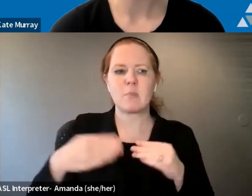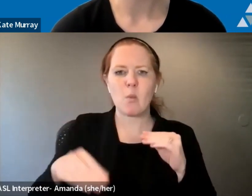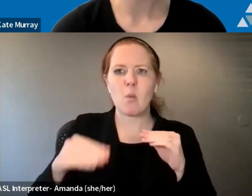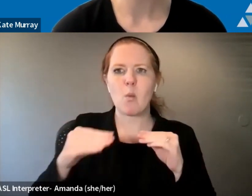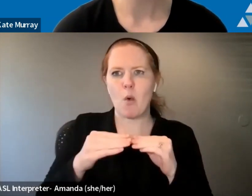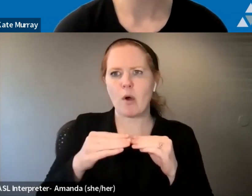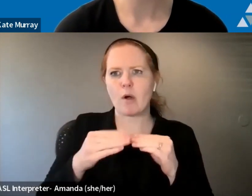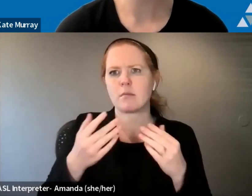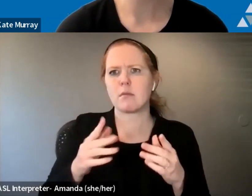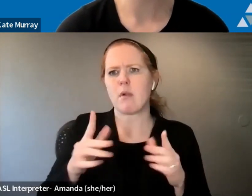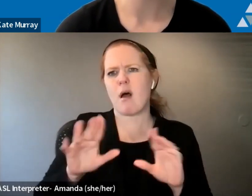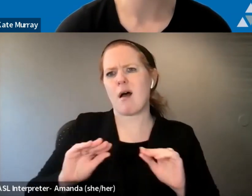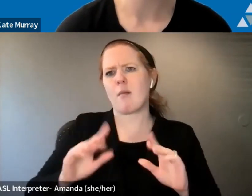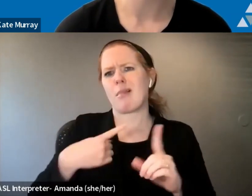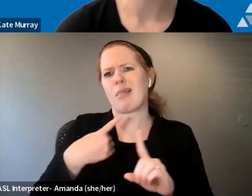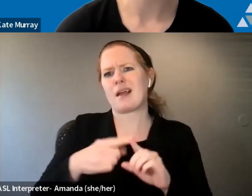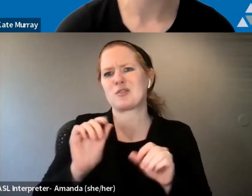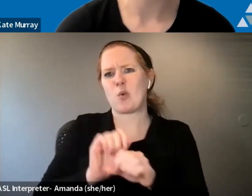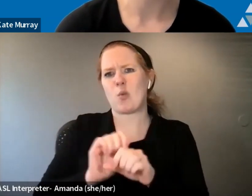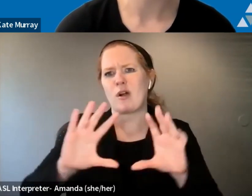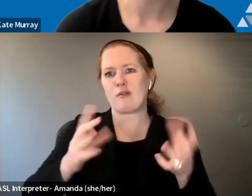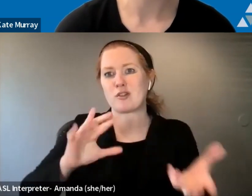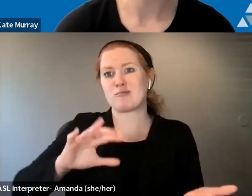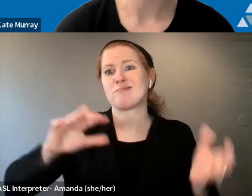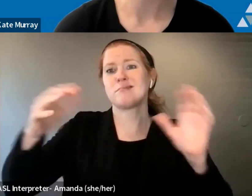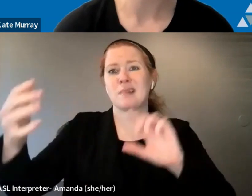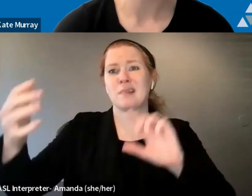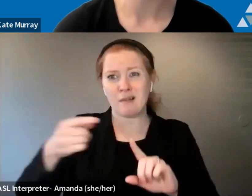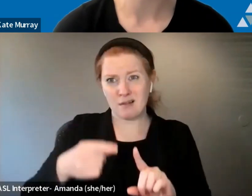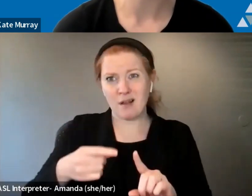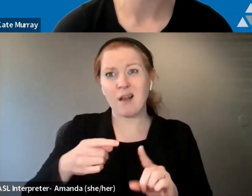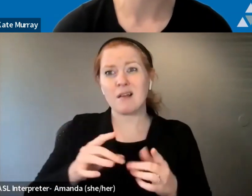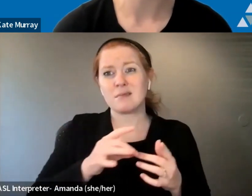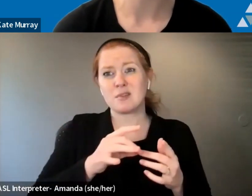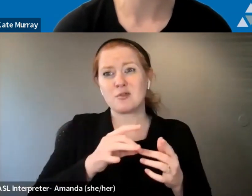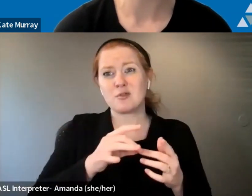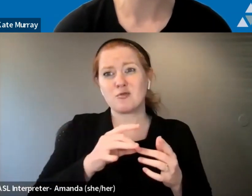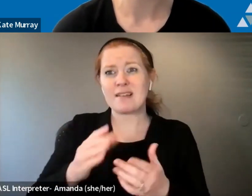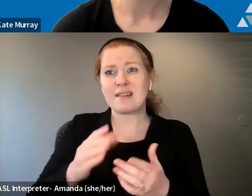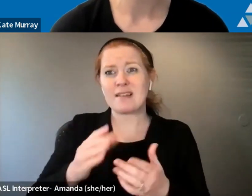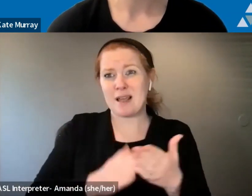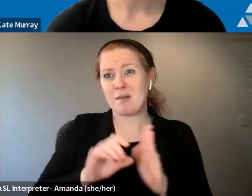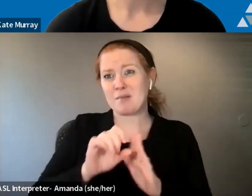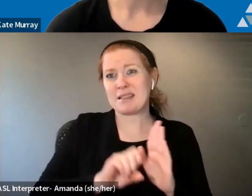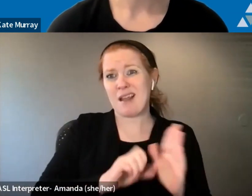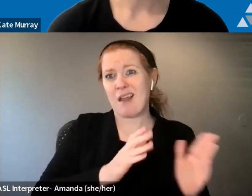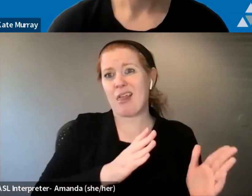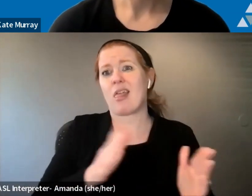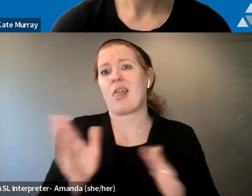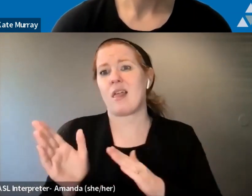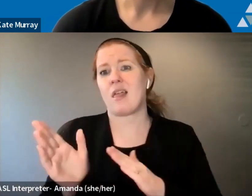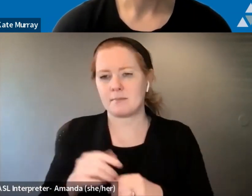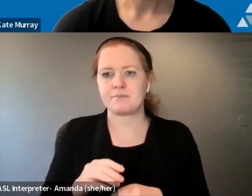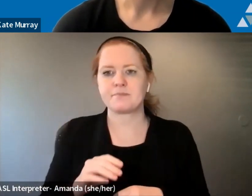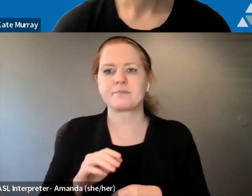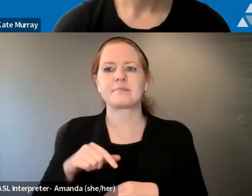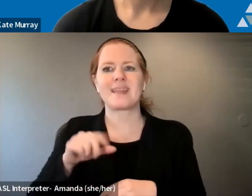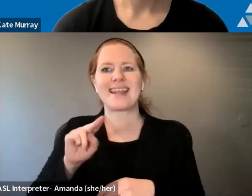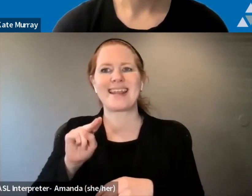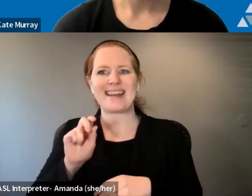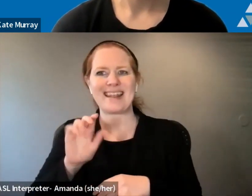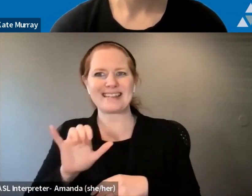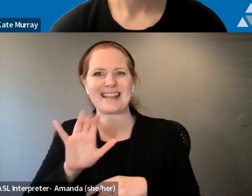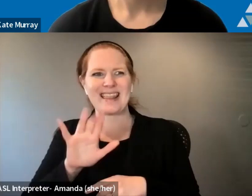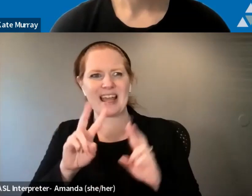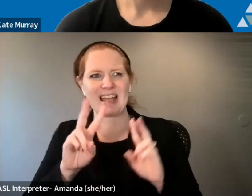the workforce crisis is also driving, I think, some states in this direction. To expand that